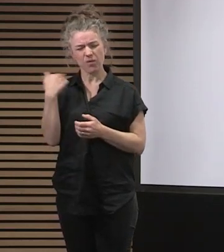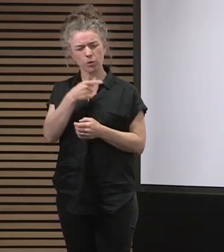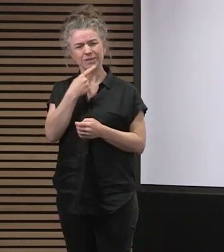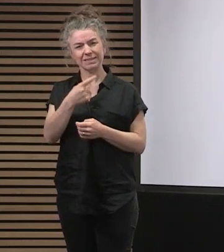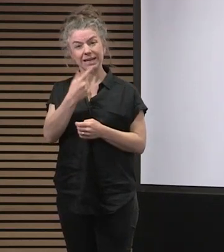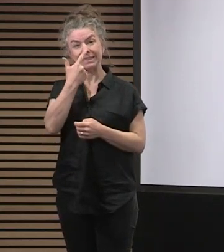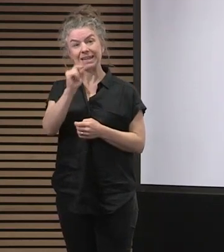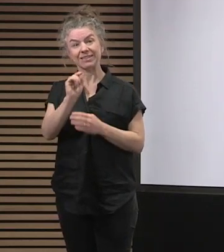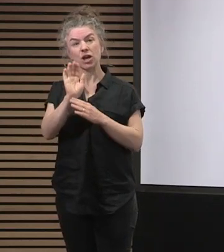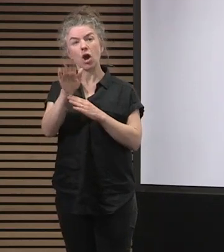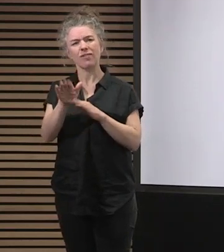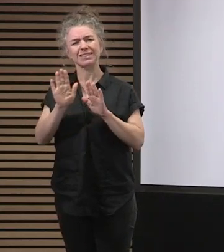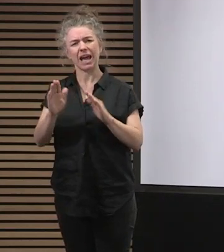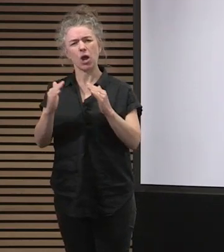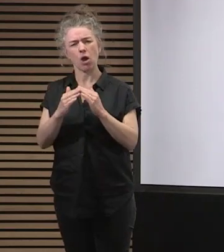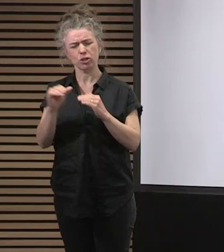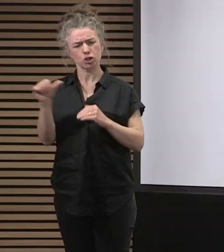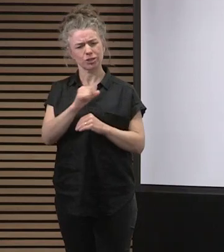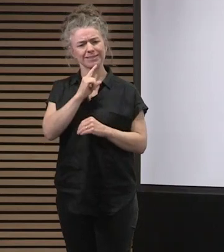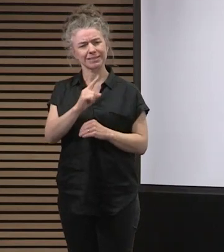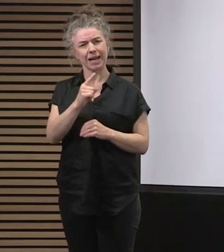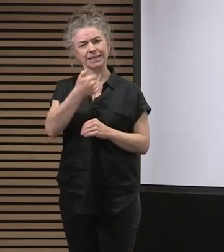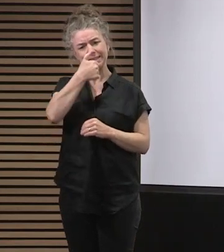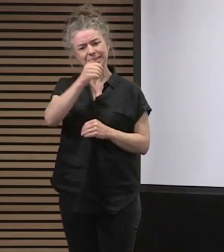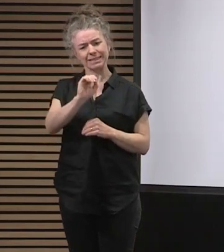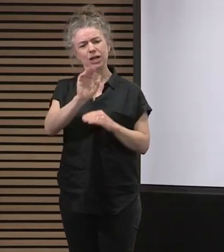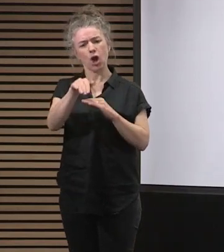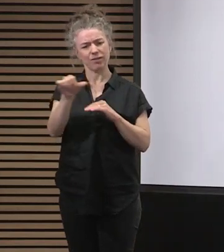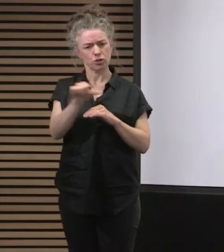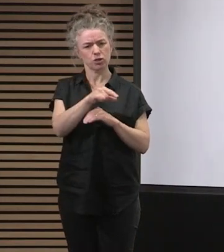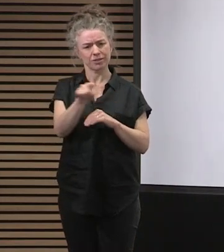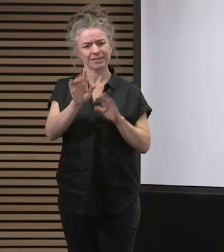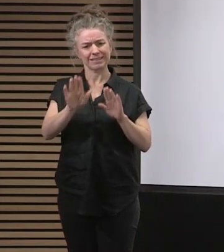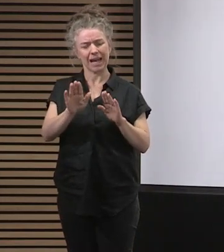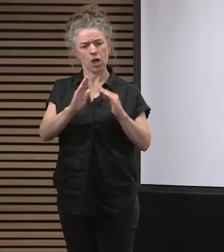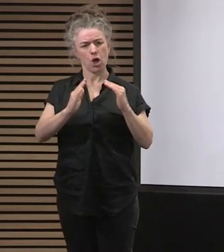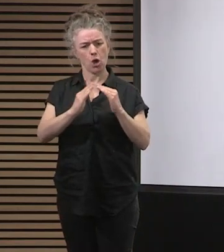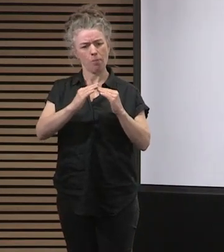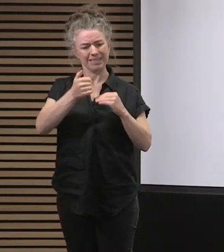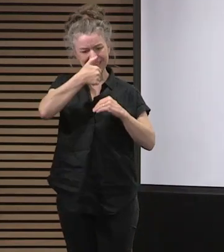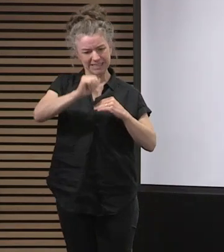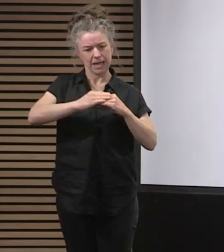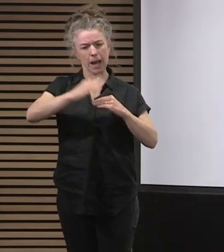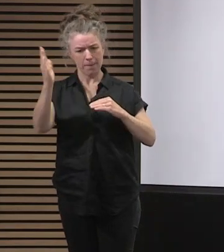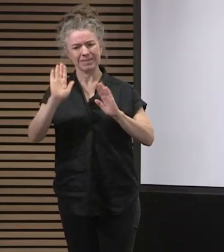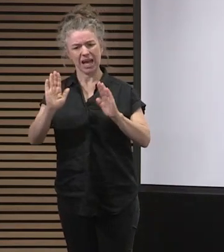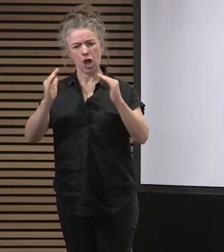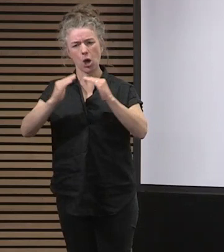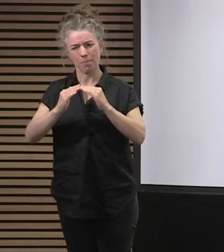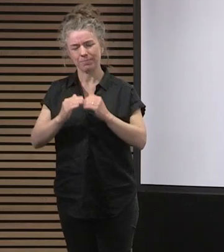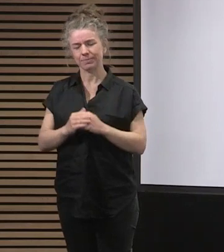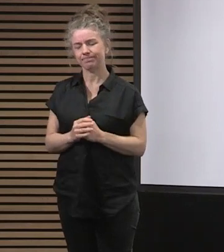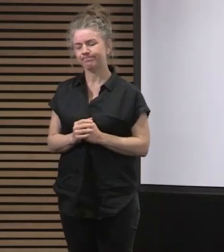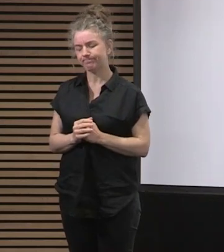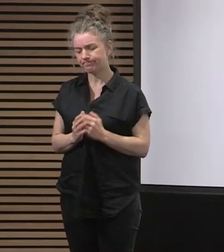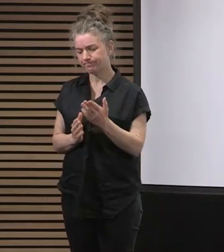stay at home and not over 60s when all the modelling talks about it being the over 60s that are the most vulnerable? Well, it depends where you draw the line.